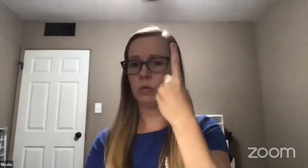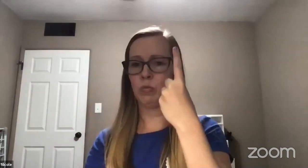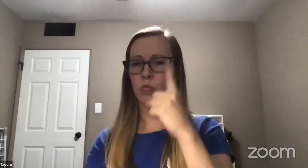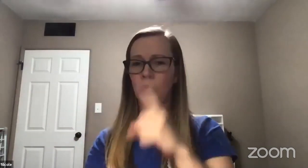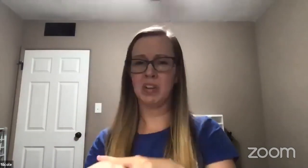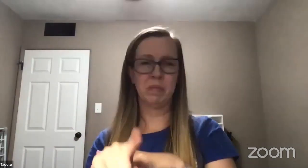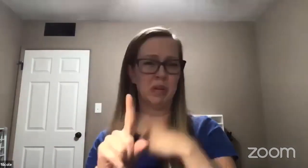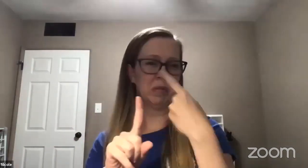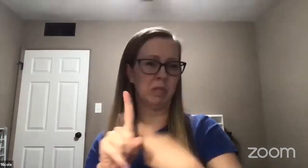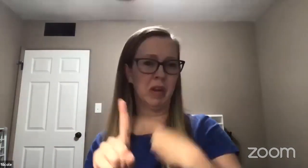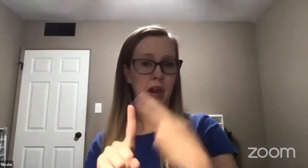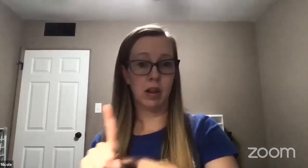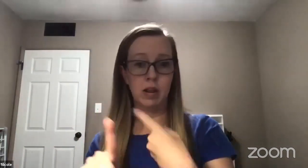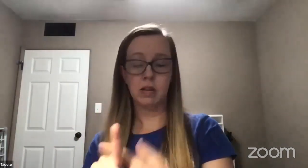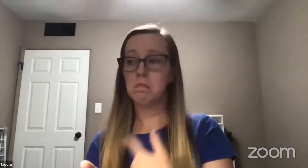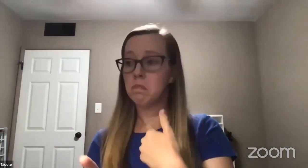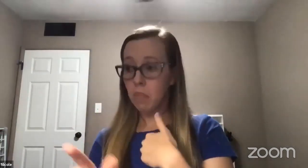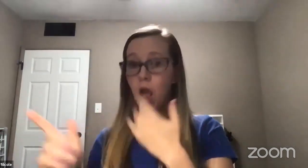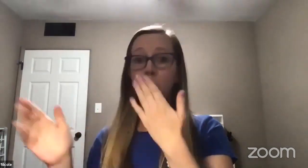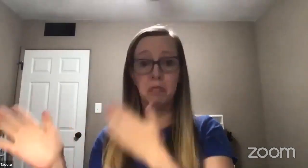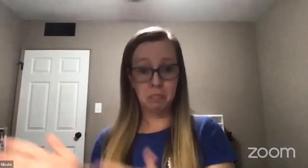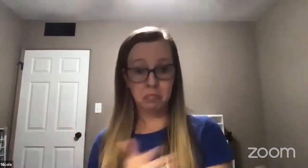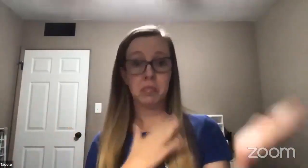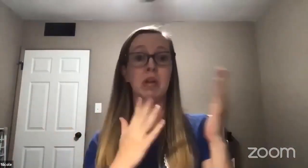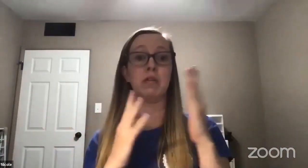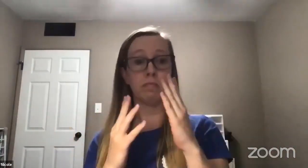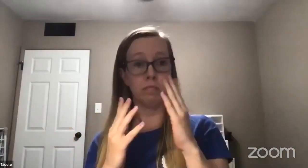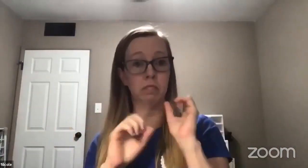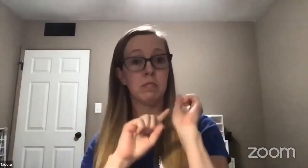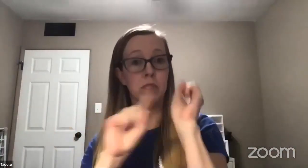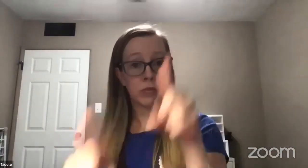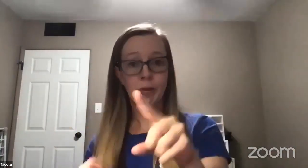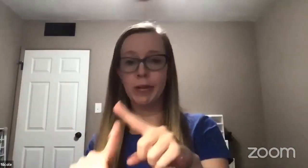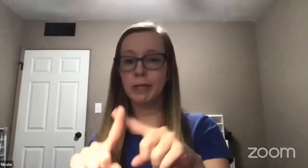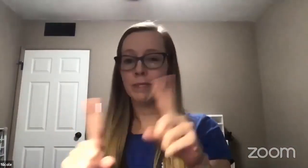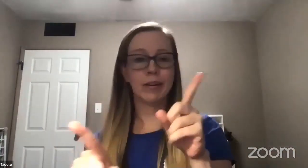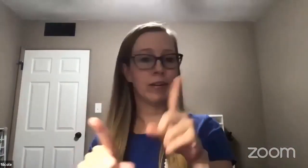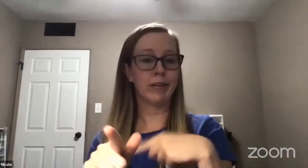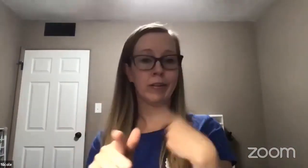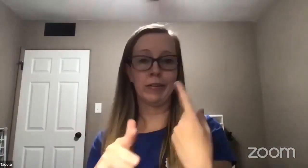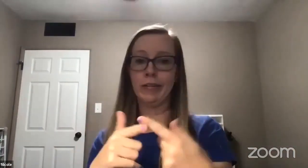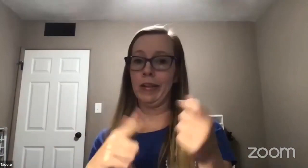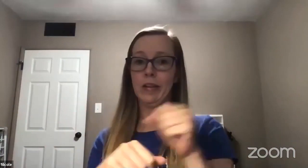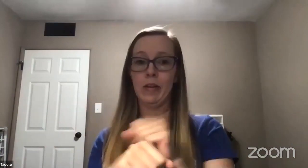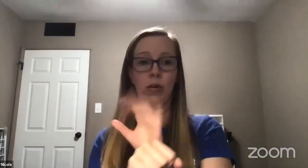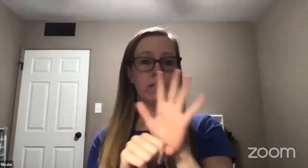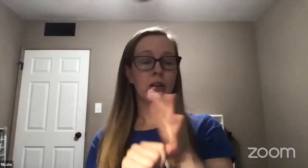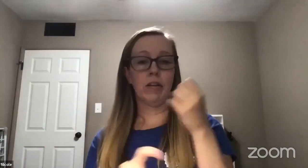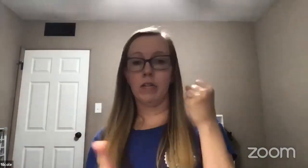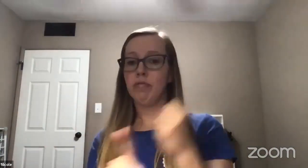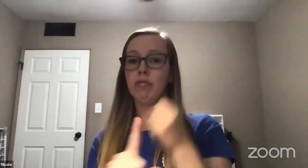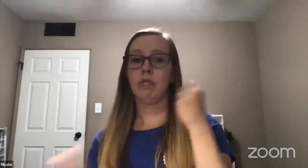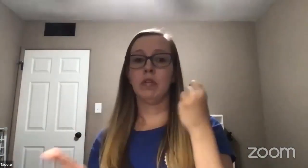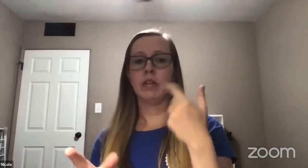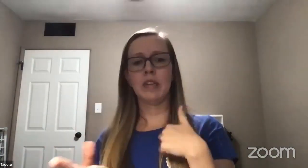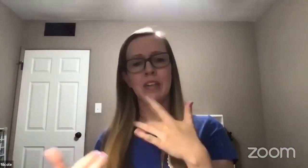I think the deaf-blind group was meeting once a month in Fresno. I had every intention of attending and then COVID